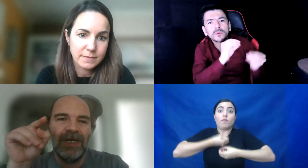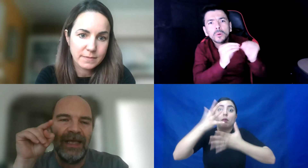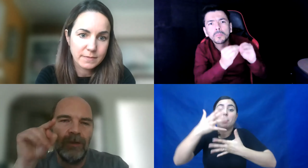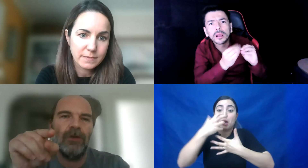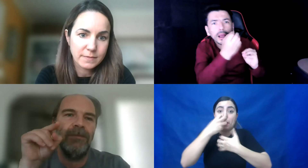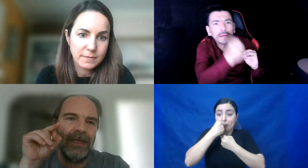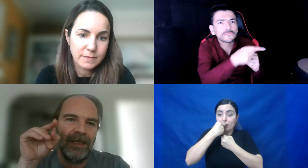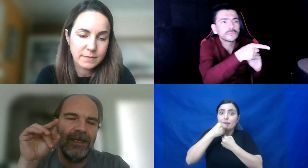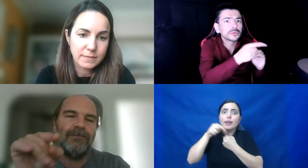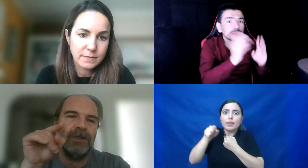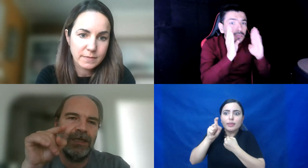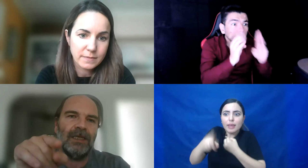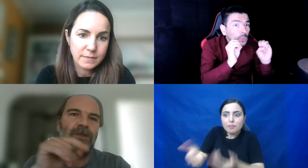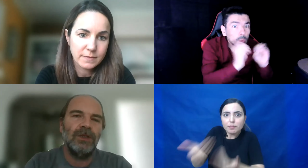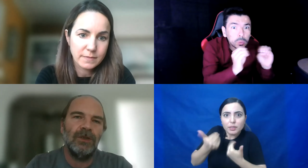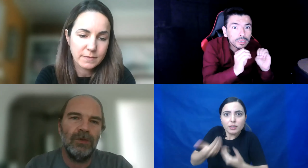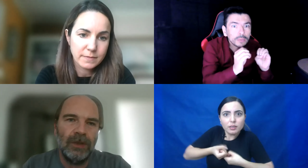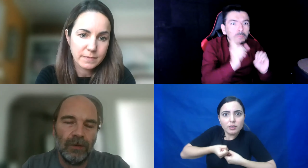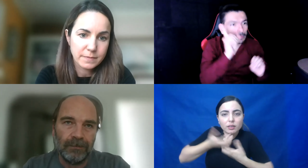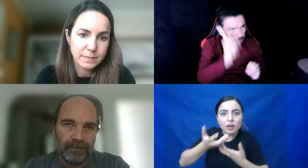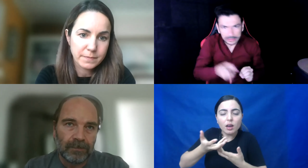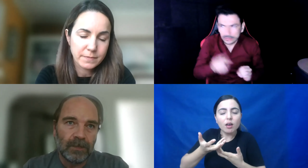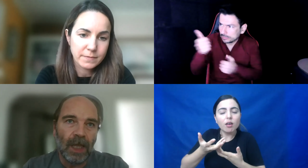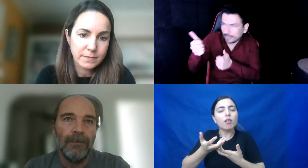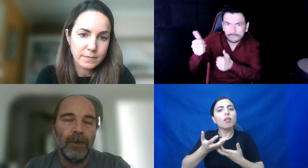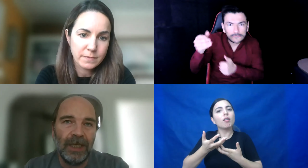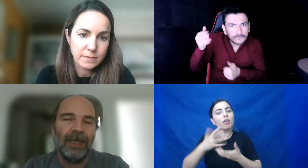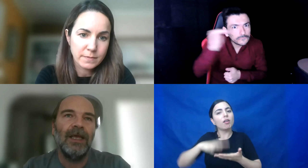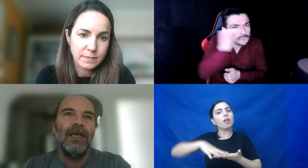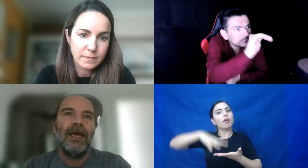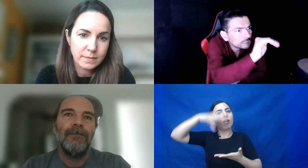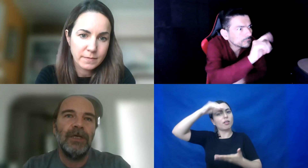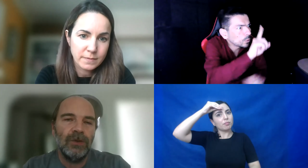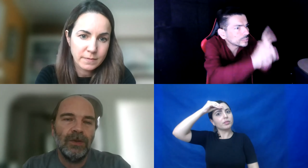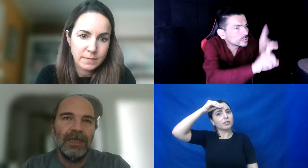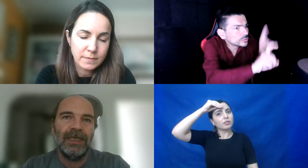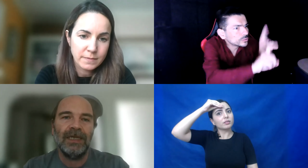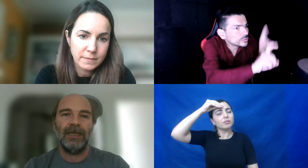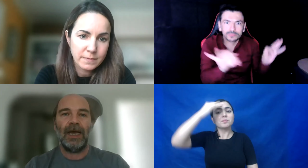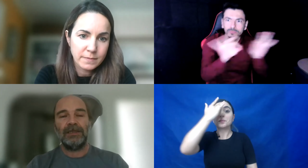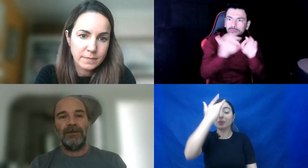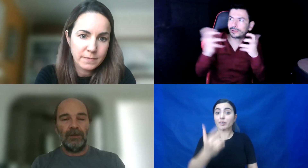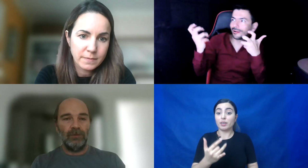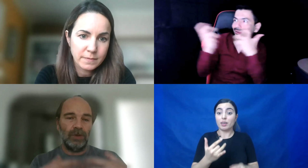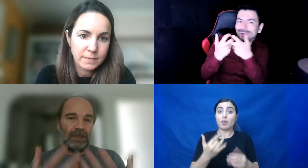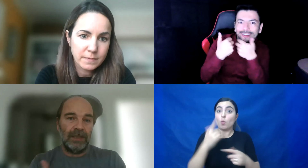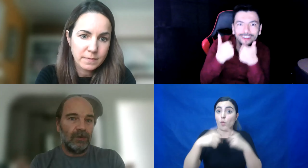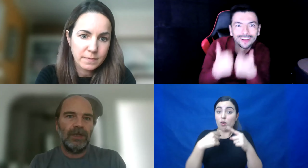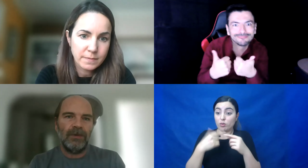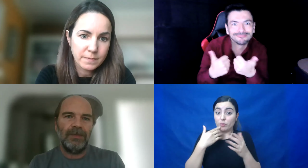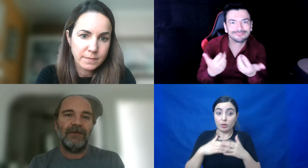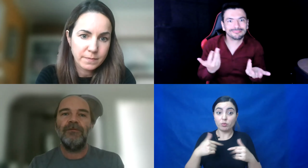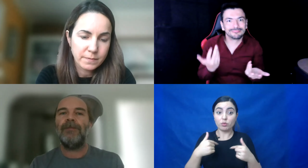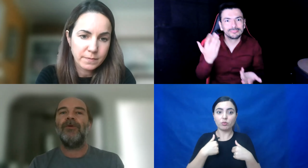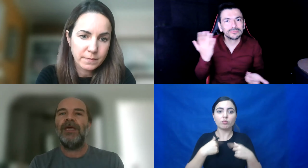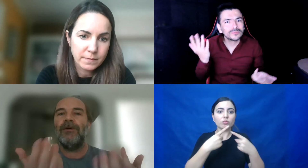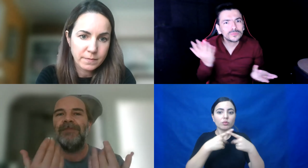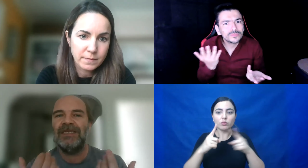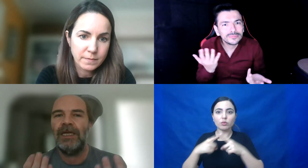said, well, what are the problems of those people who cannot be heard? That was a very important lesson for us, because that